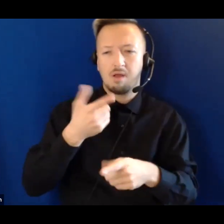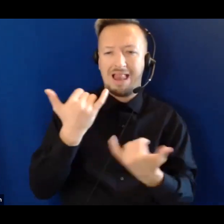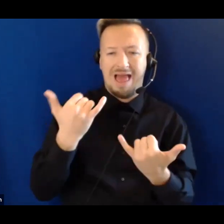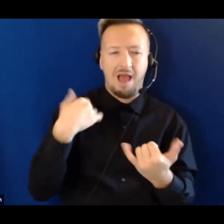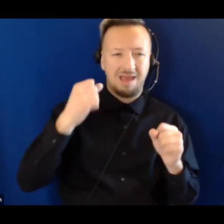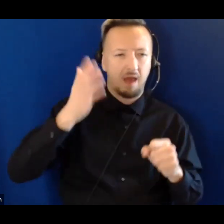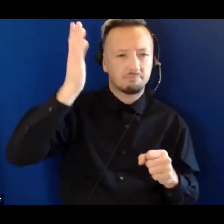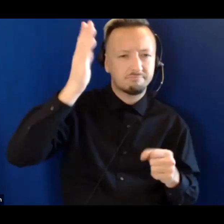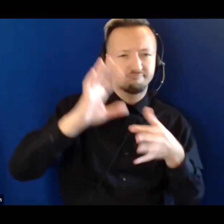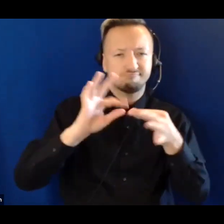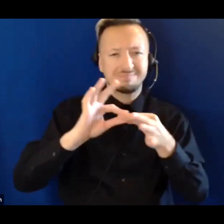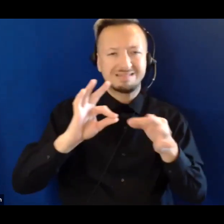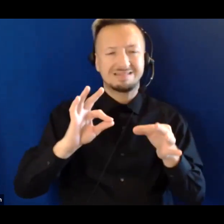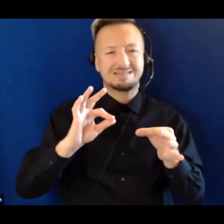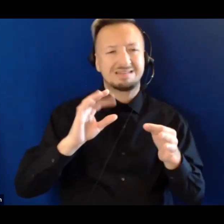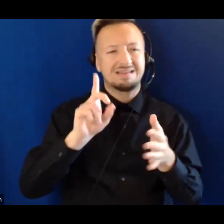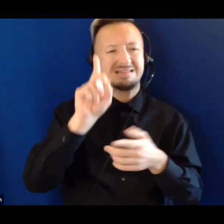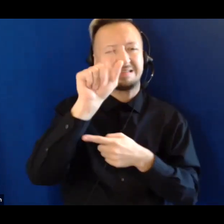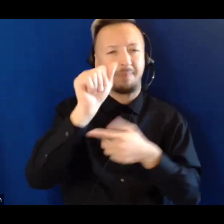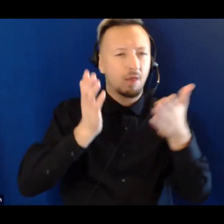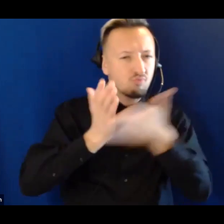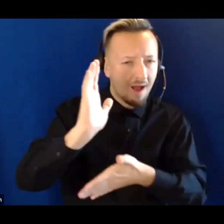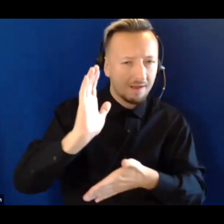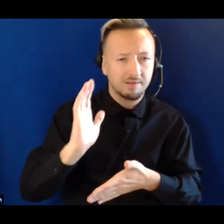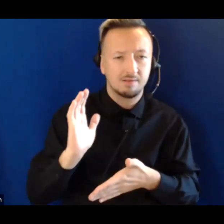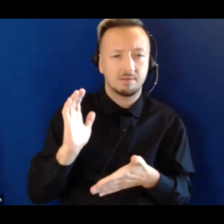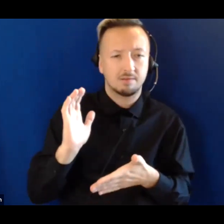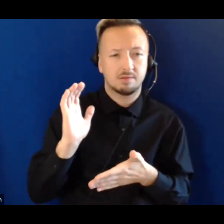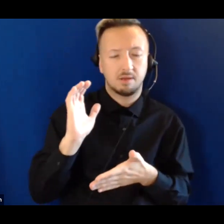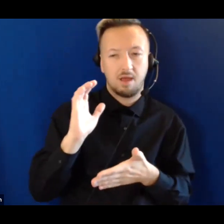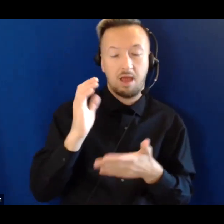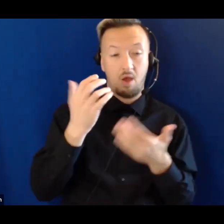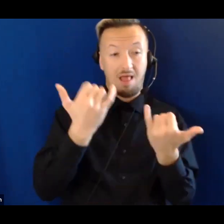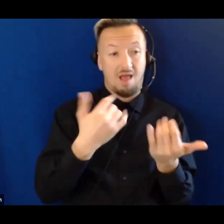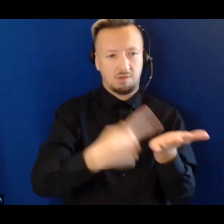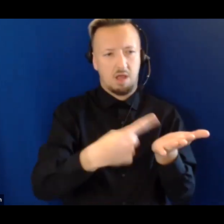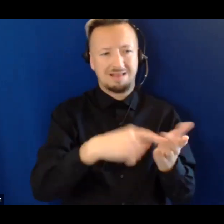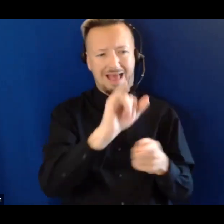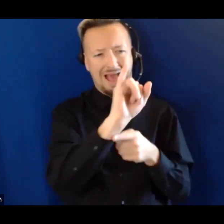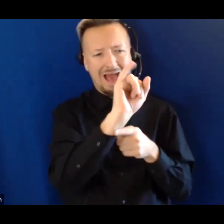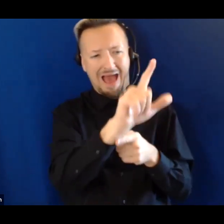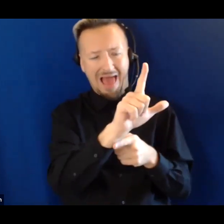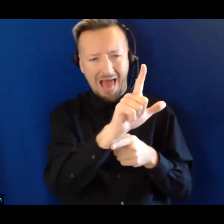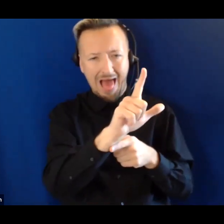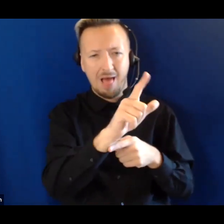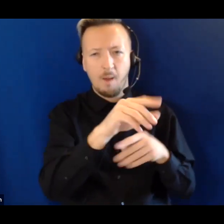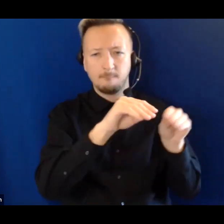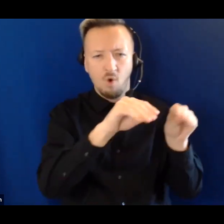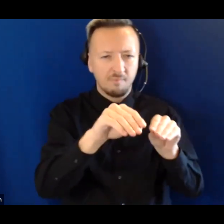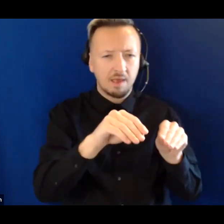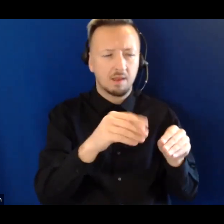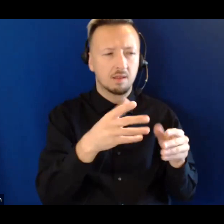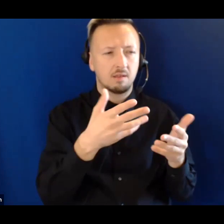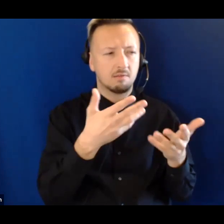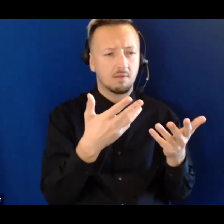and then also allow for, or like, as we're talking about the IL movement and improving, one thing